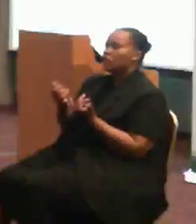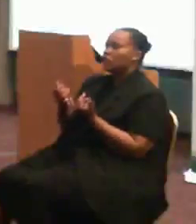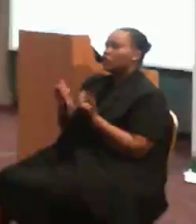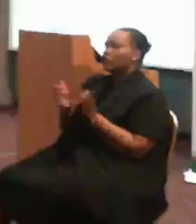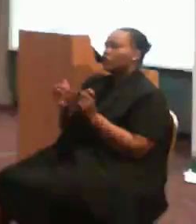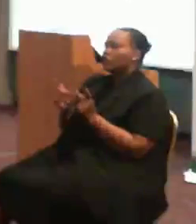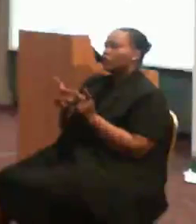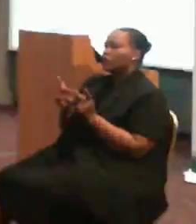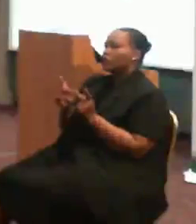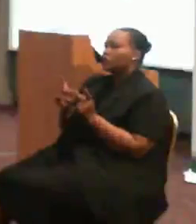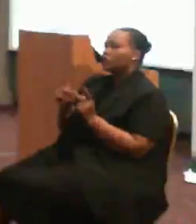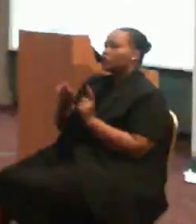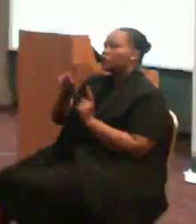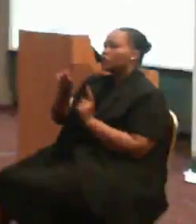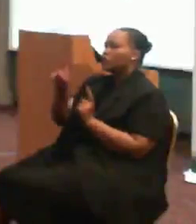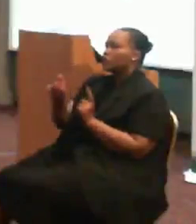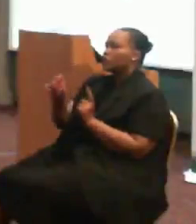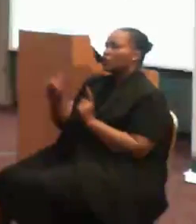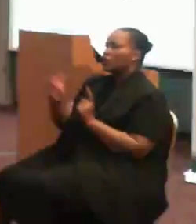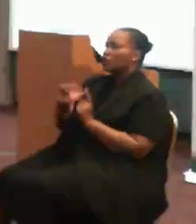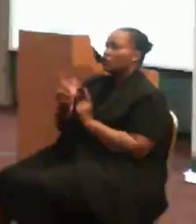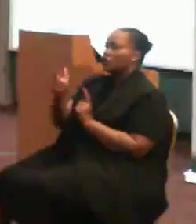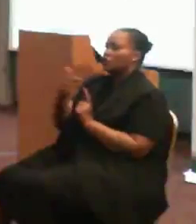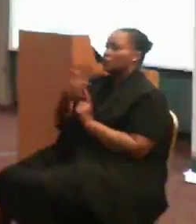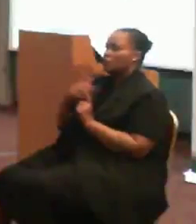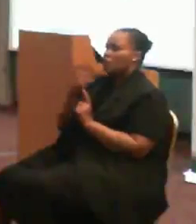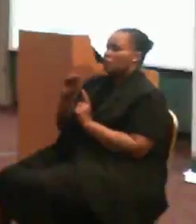I'll ask other questions later.